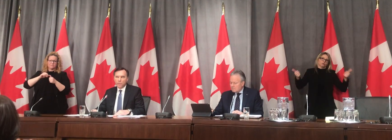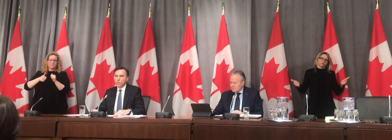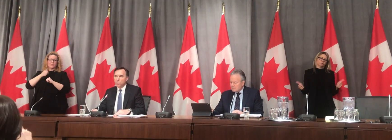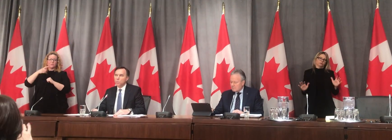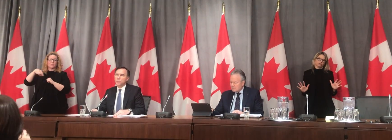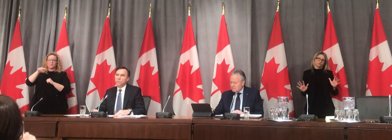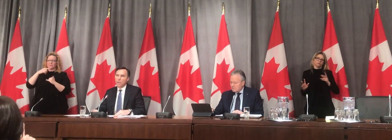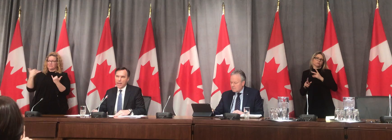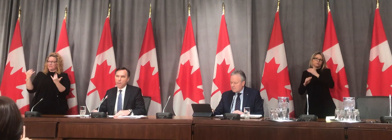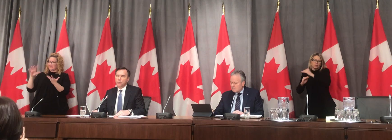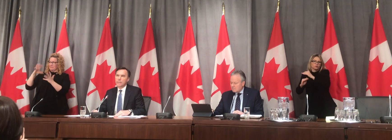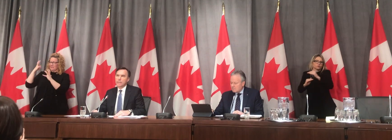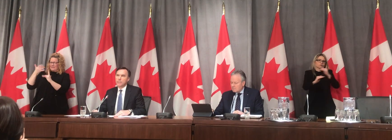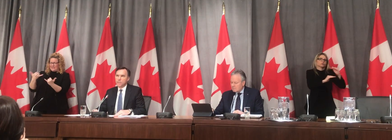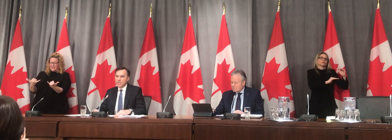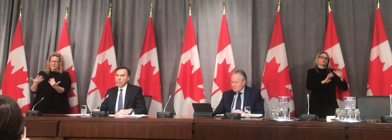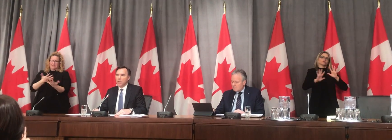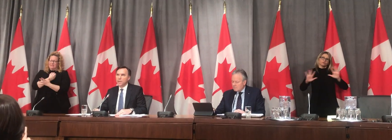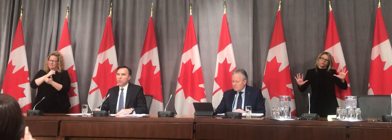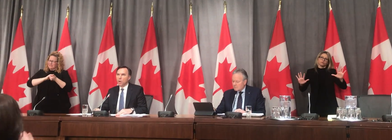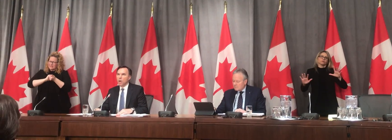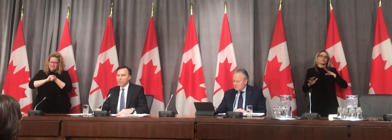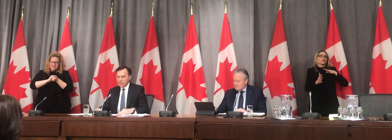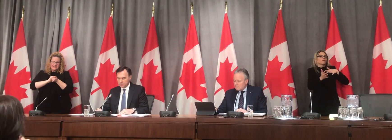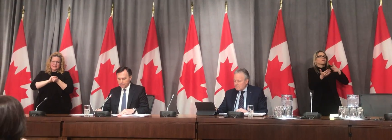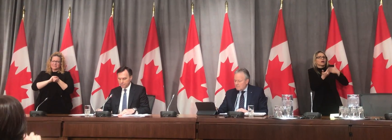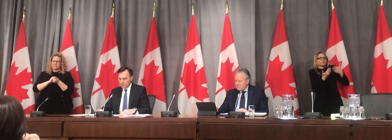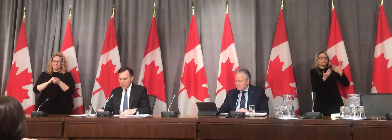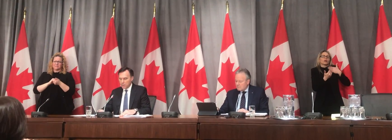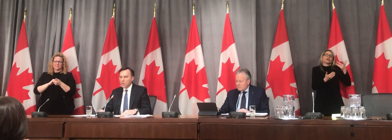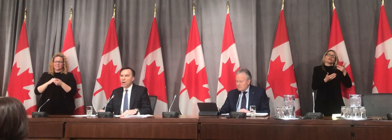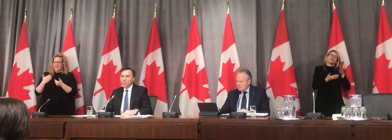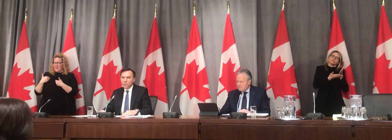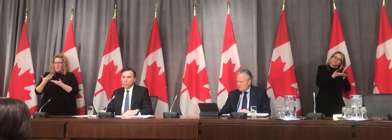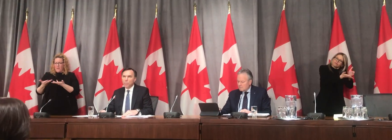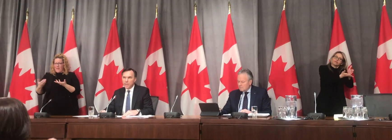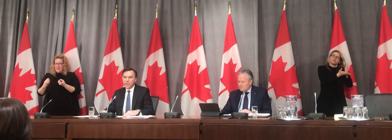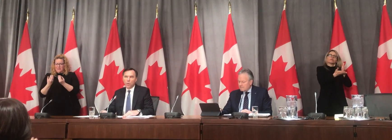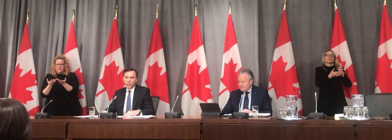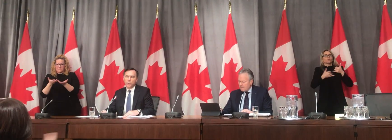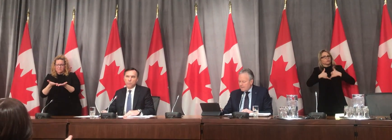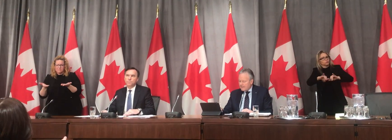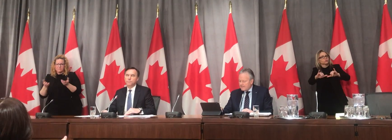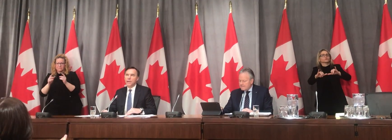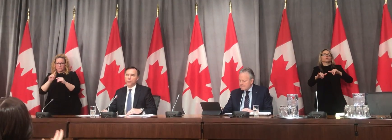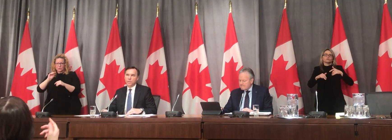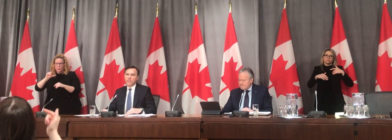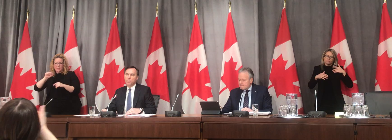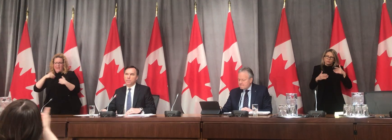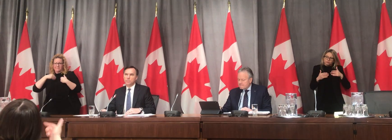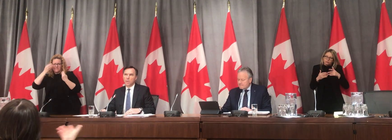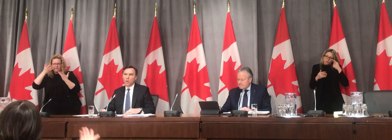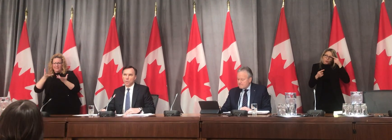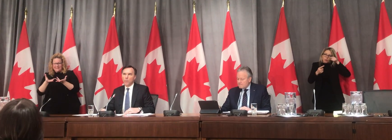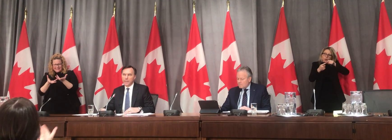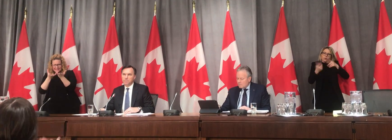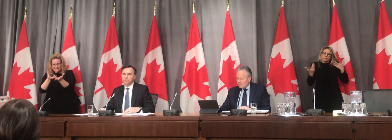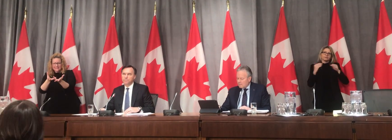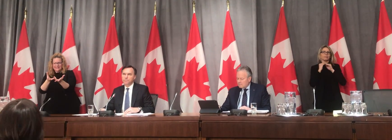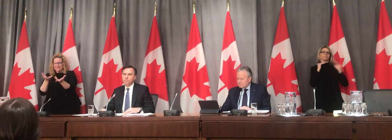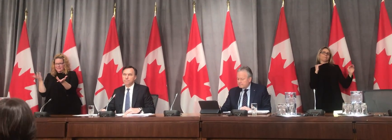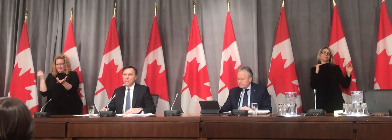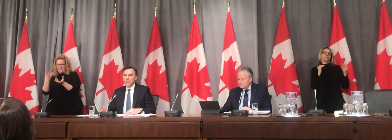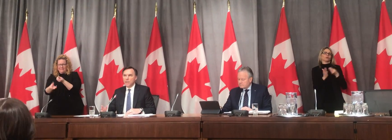use all of the tools we have to stabilize our economy. The government will be there with you every step along the